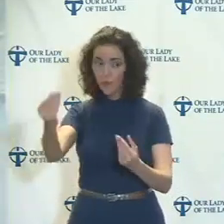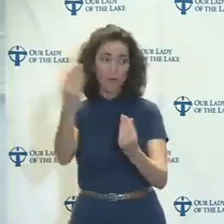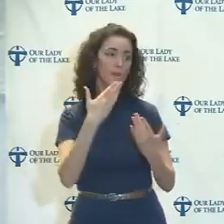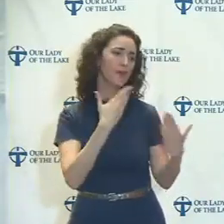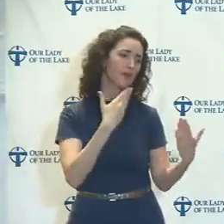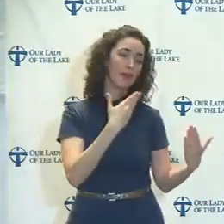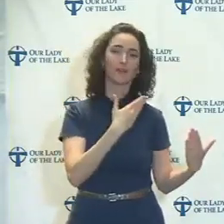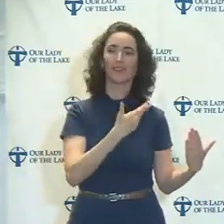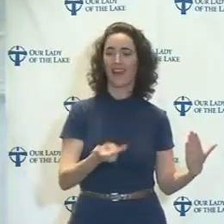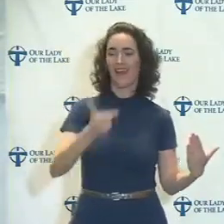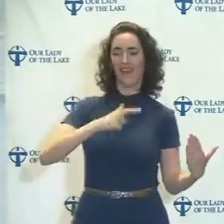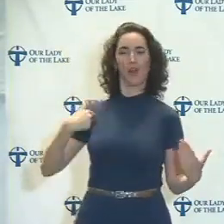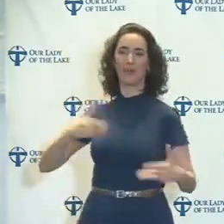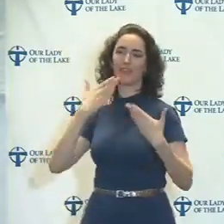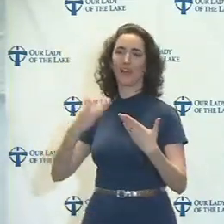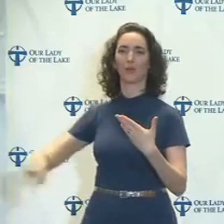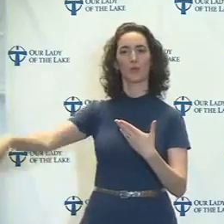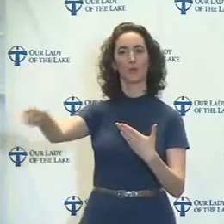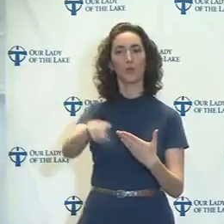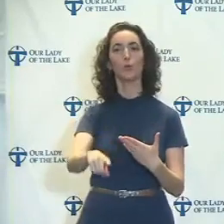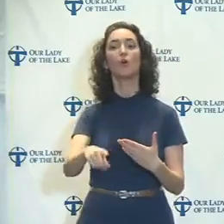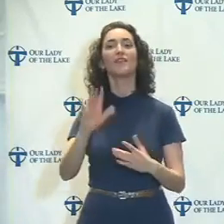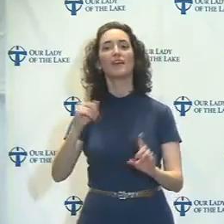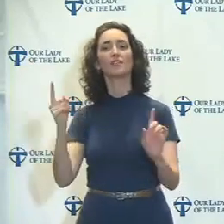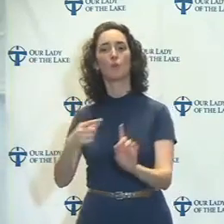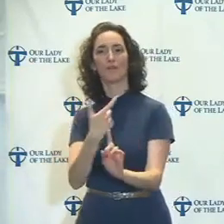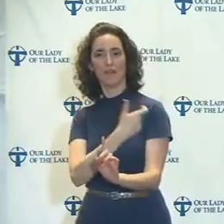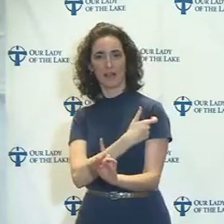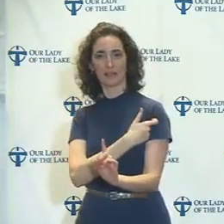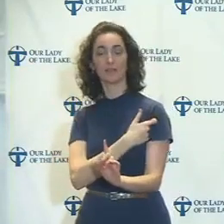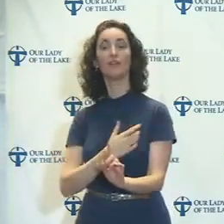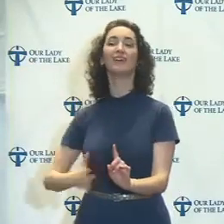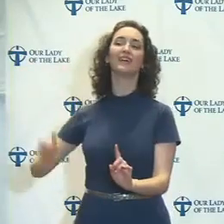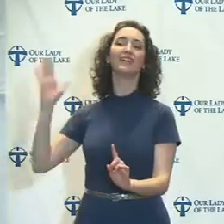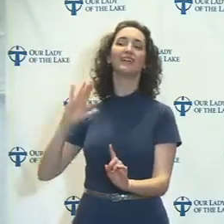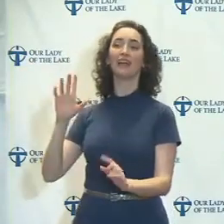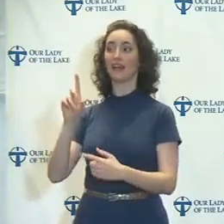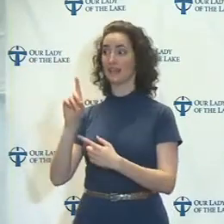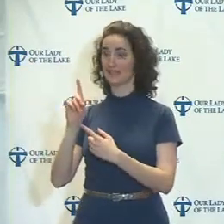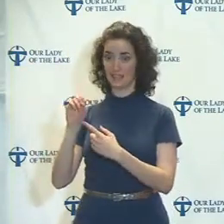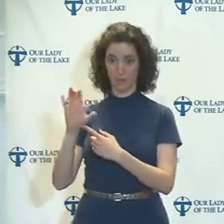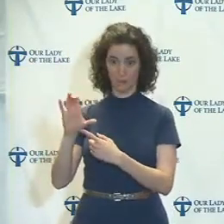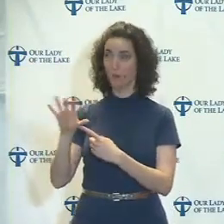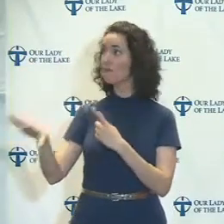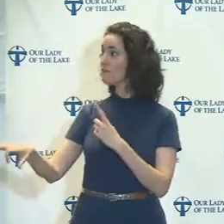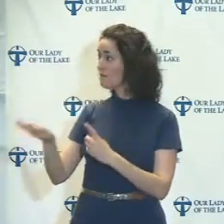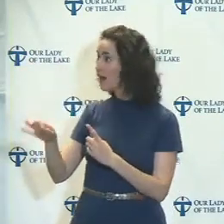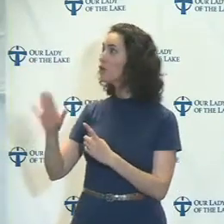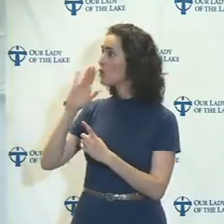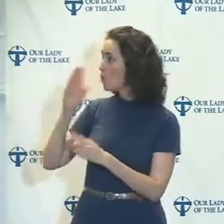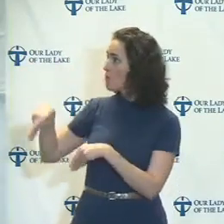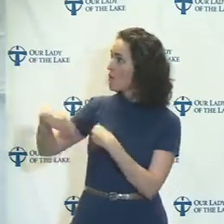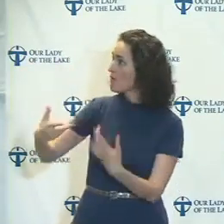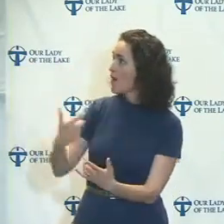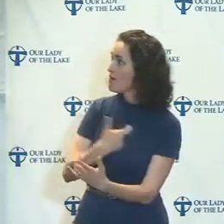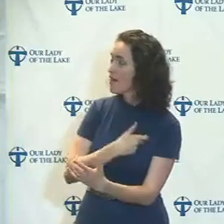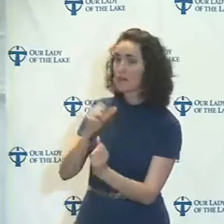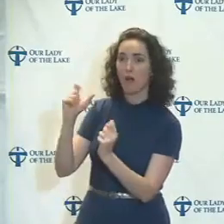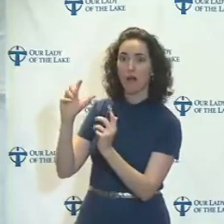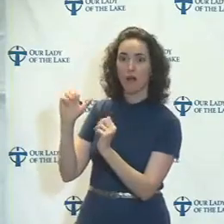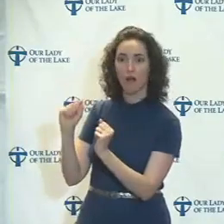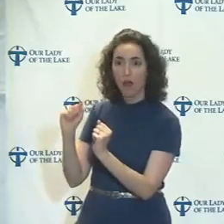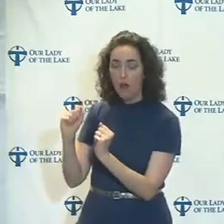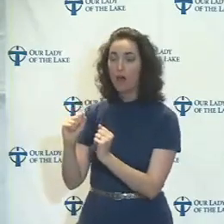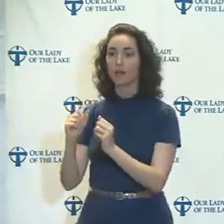the vaccination is really all about. You know, back in December, when it was clear that we would get some vaccines available and started to spread around